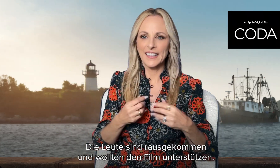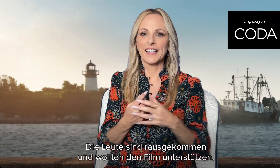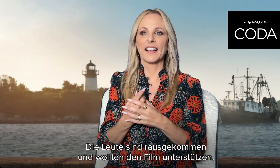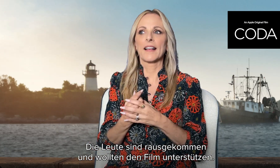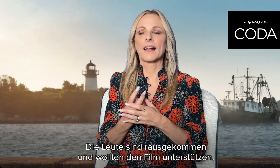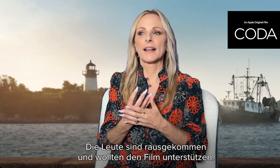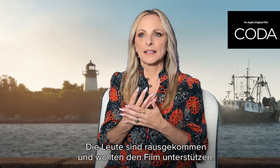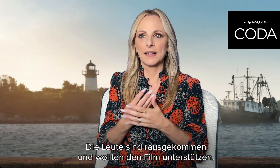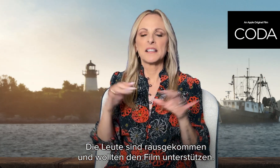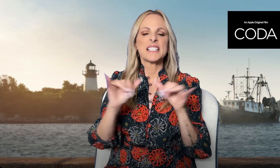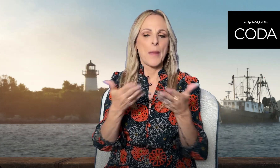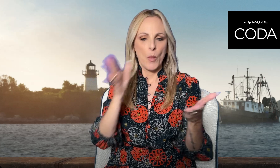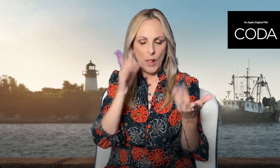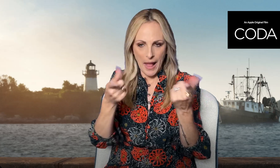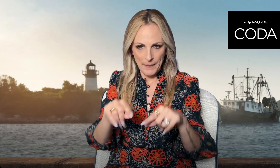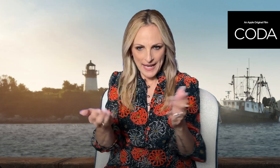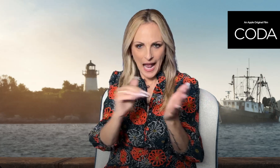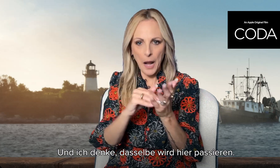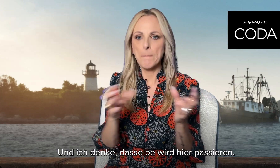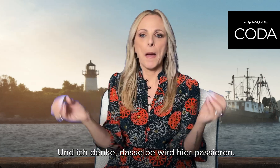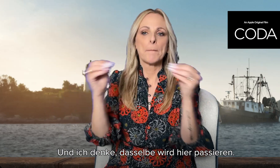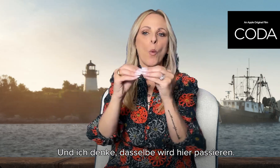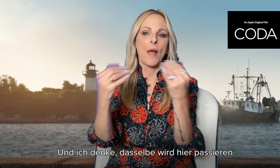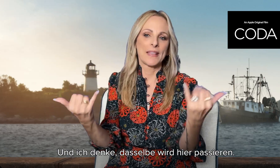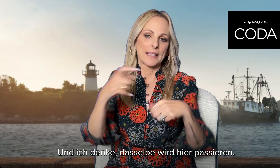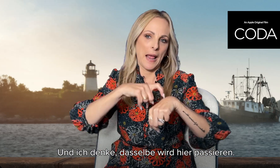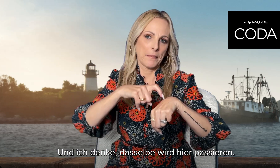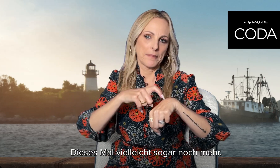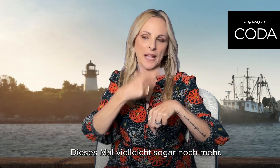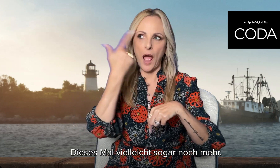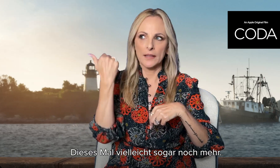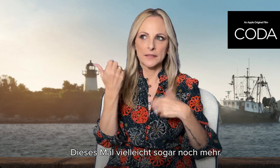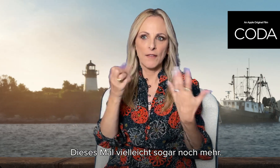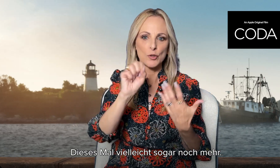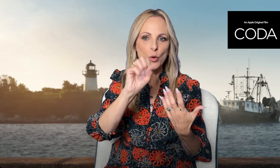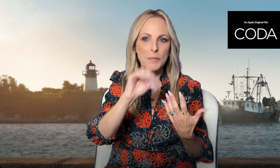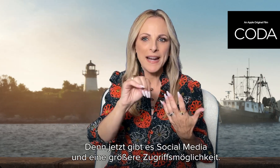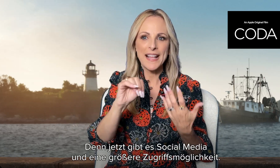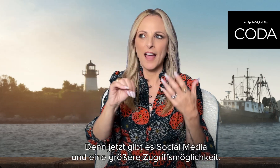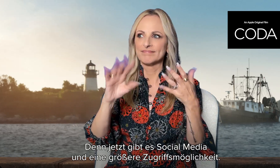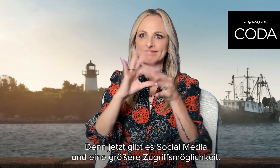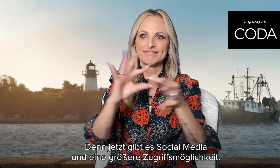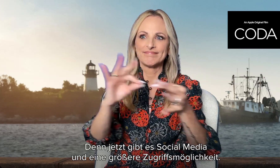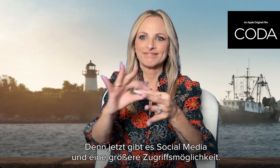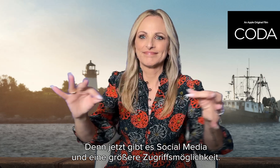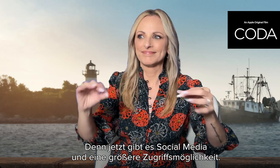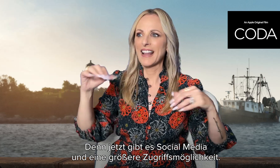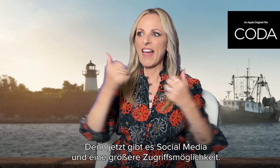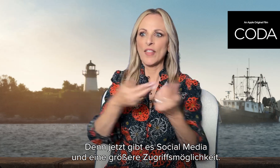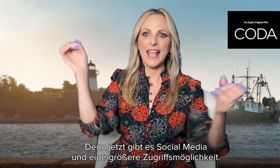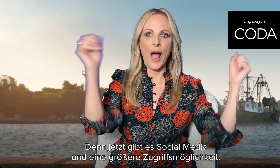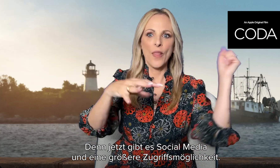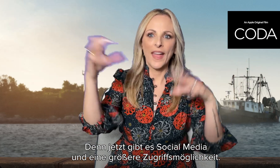people came out in droves to support the film. And I think the same thing will happen here, even more so this time, because of social